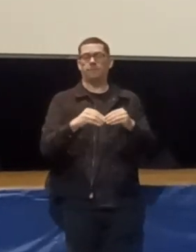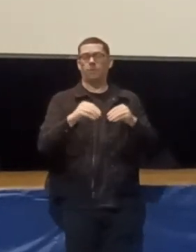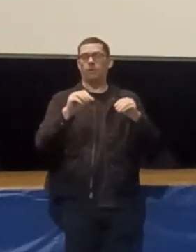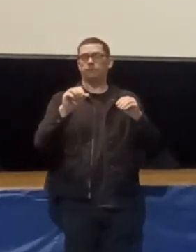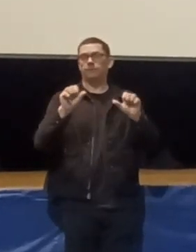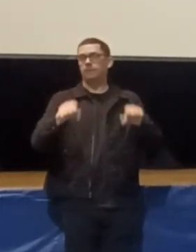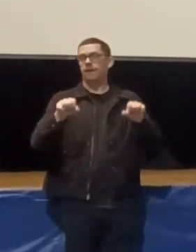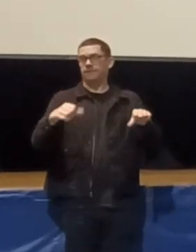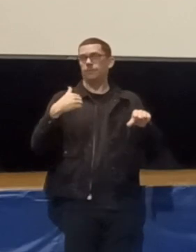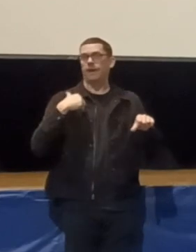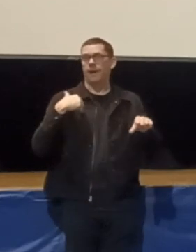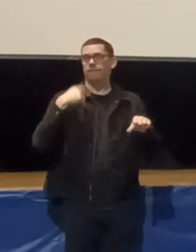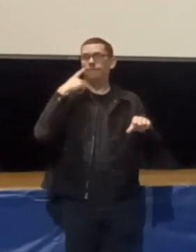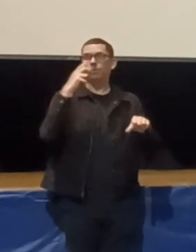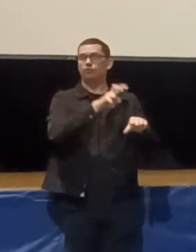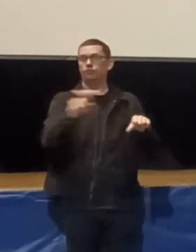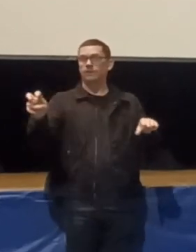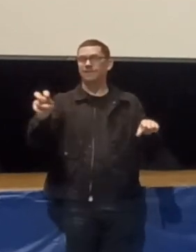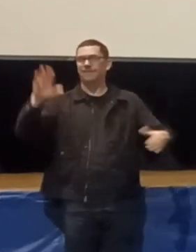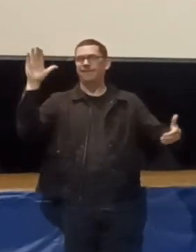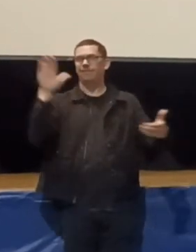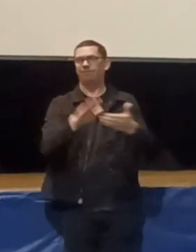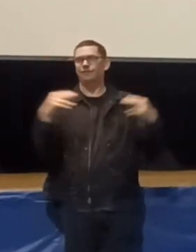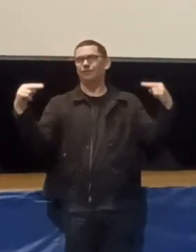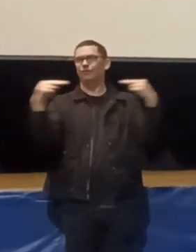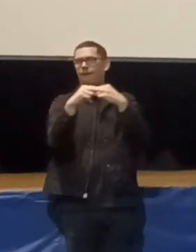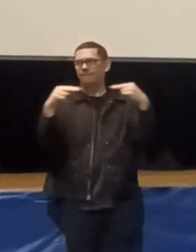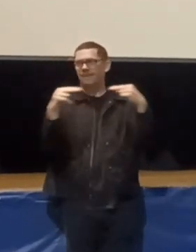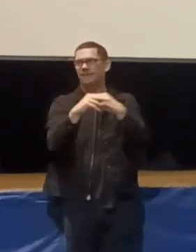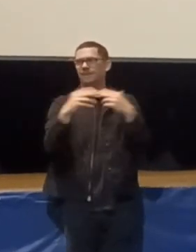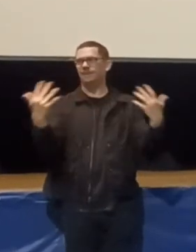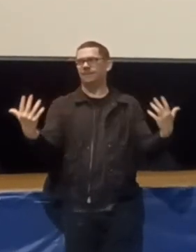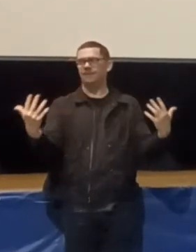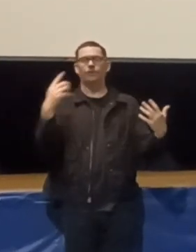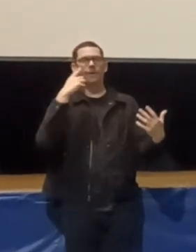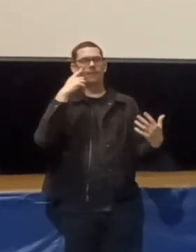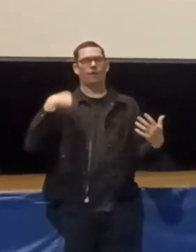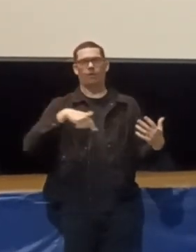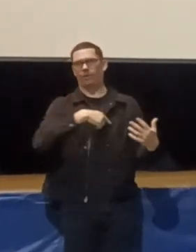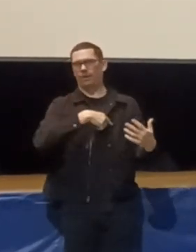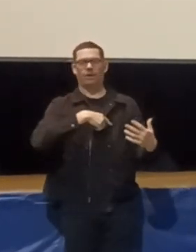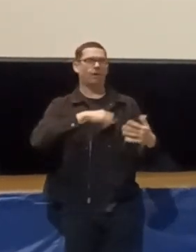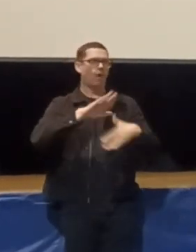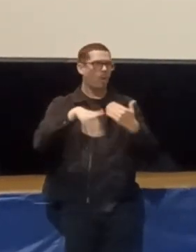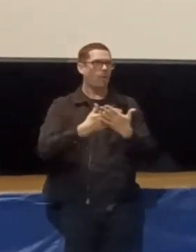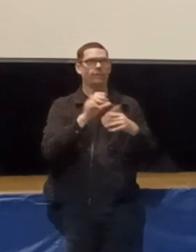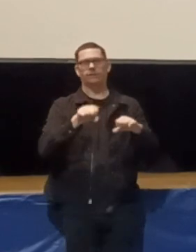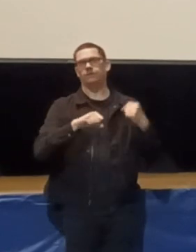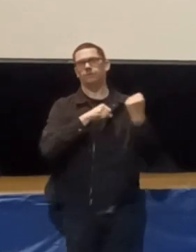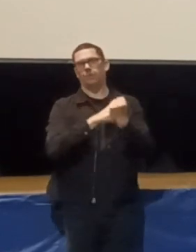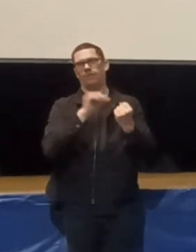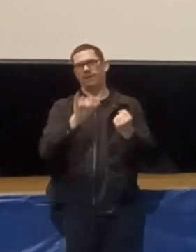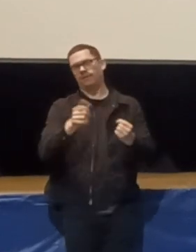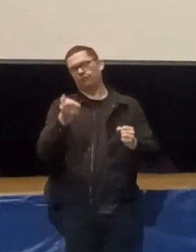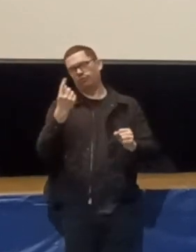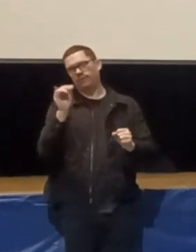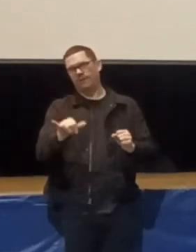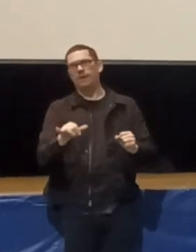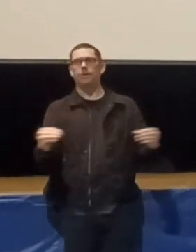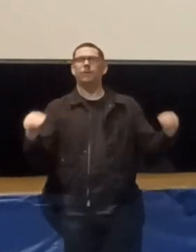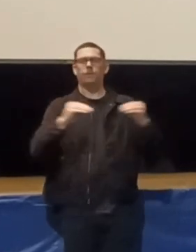transit, the less traffic there is. And I think we all can get behind that. We know that the more people that are in